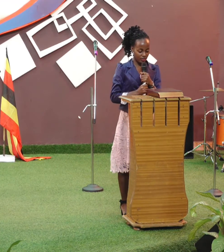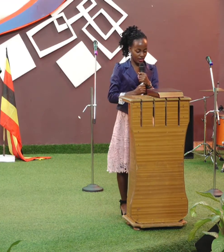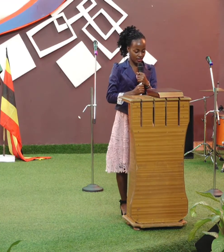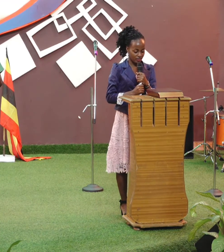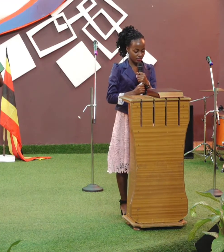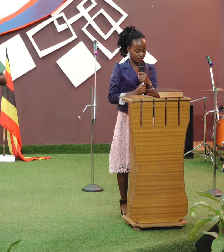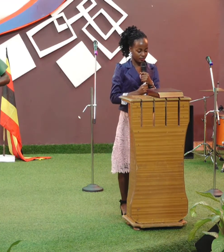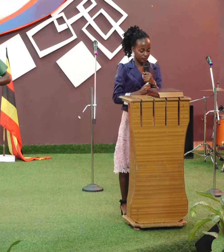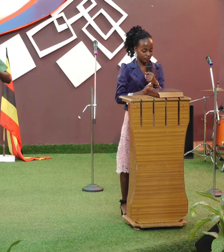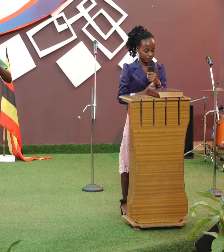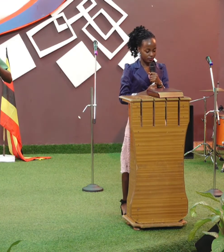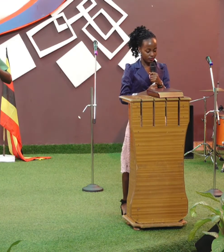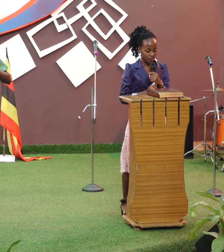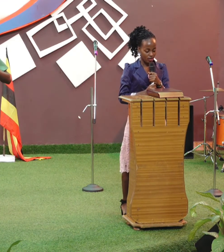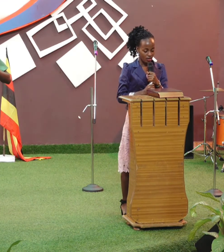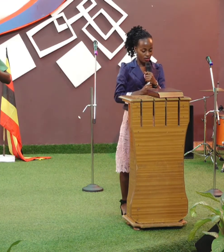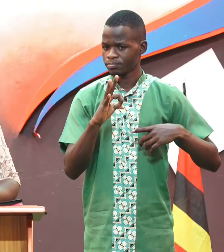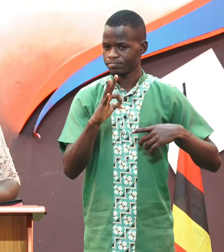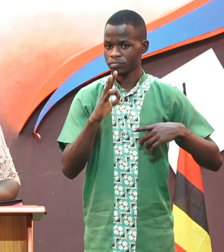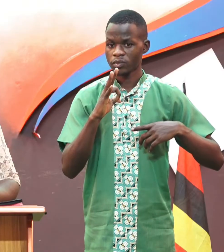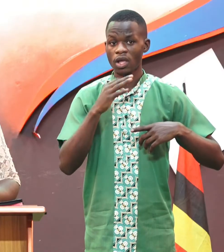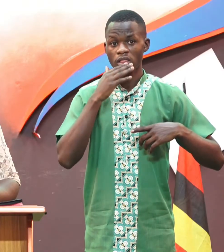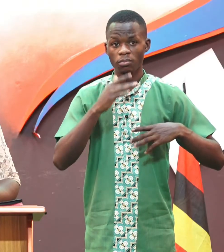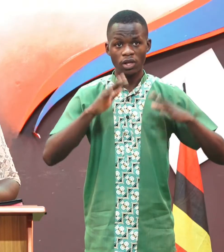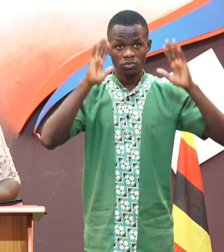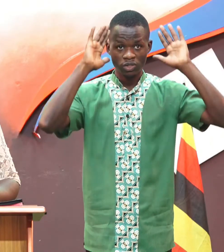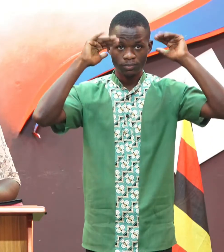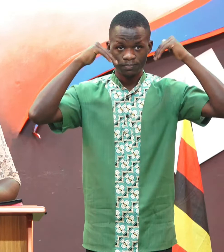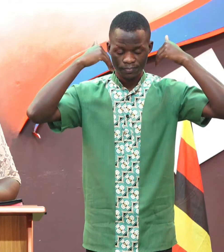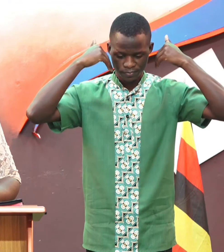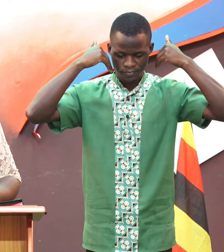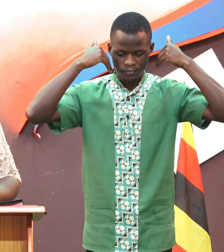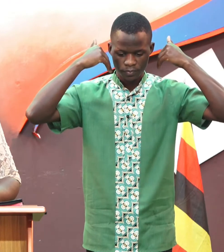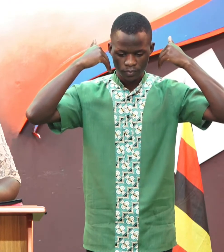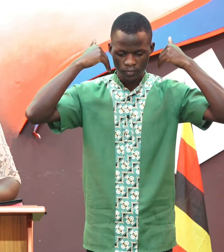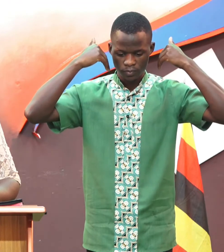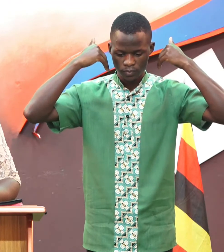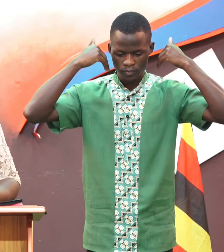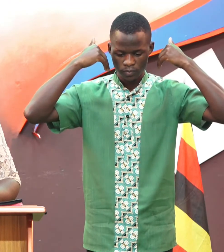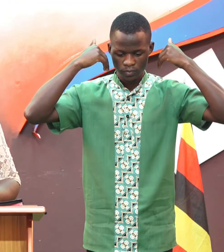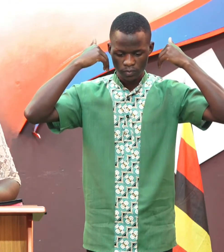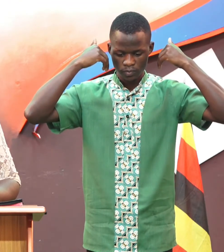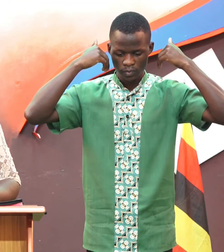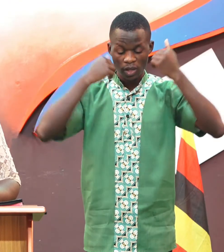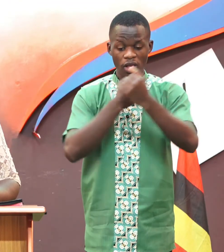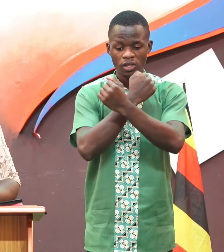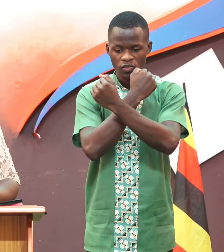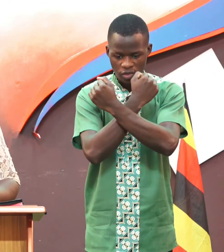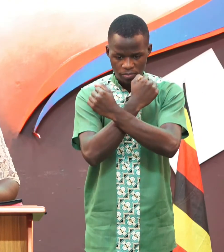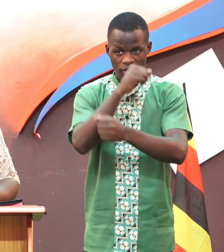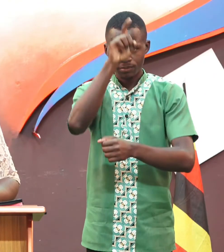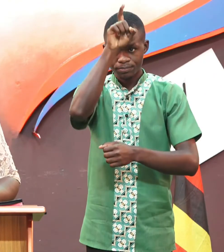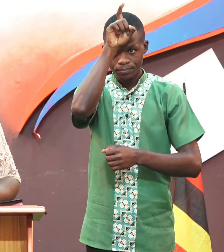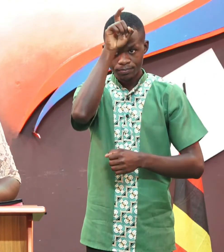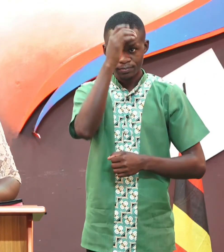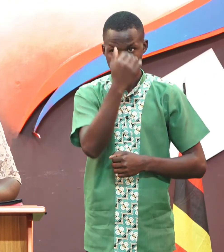life within us. Bwe gubanga omusaayi gw'endiga obuliga. If the blood of a mere lamb. Gwatasa abaana ba Isirayiri. Would redeem